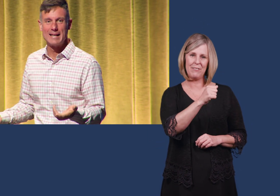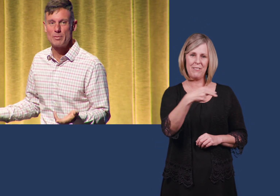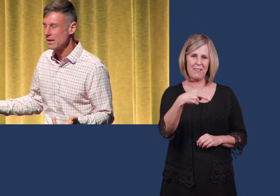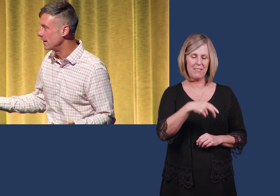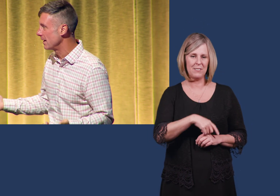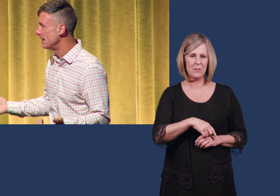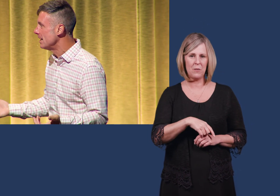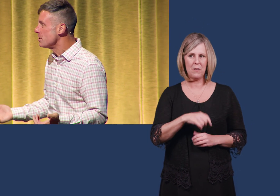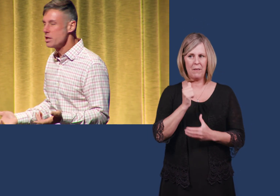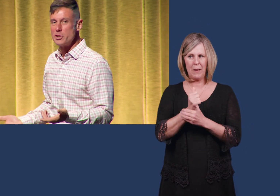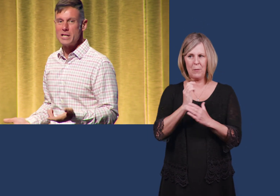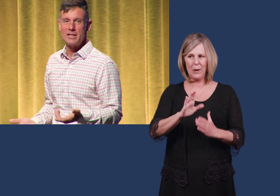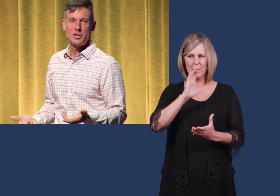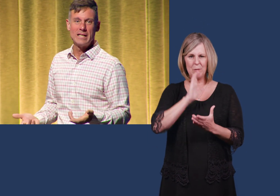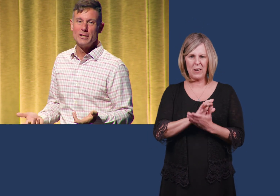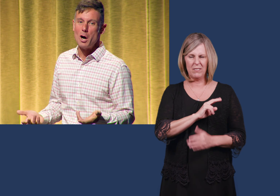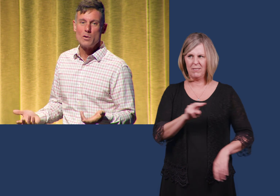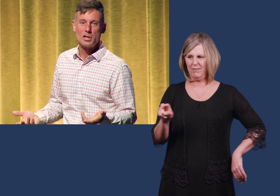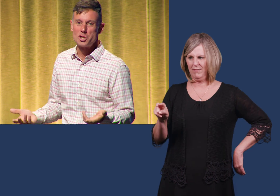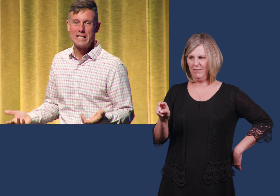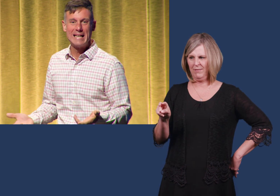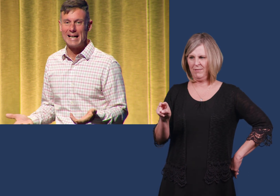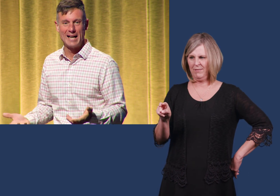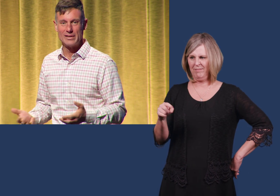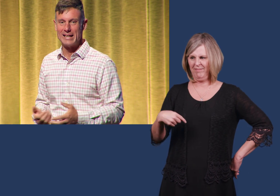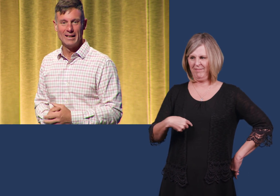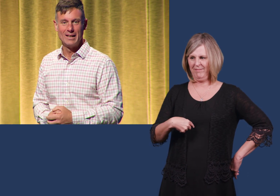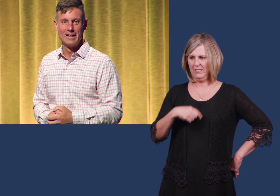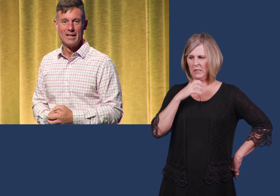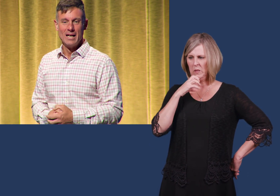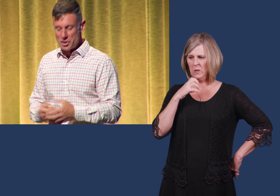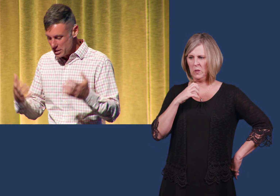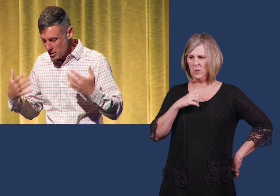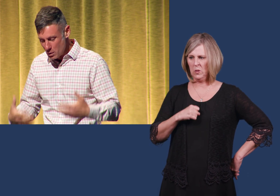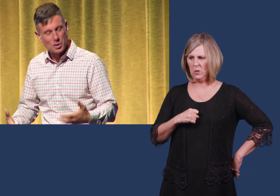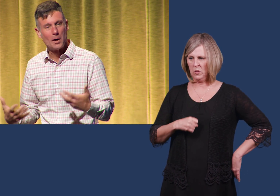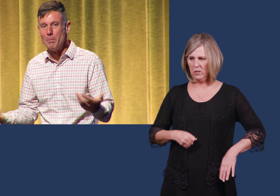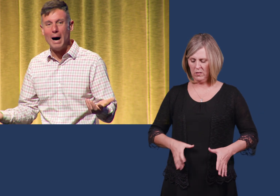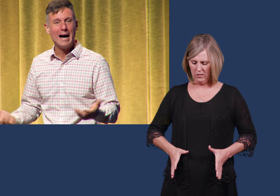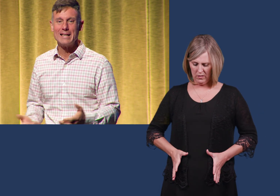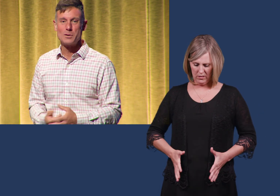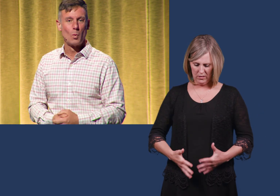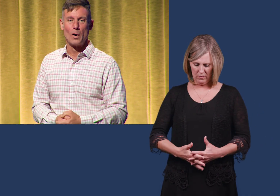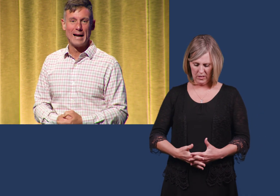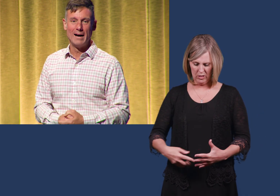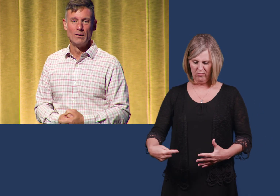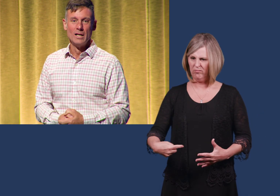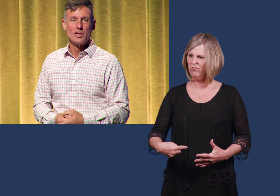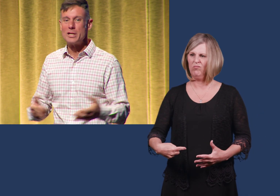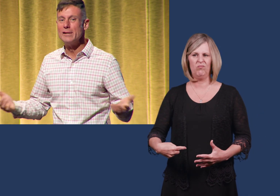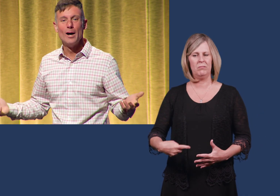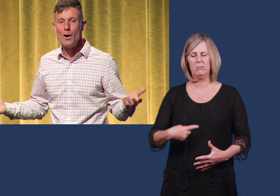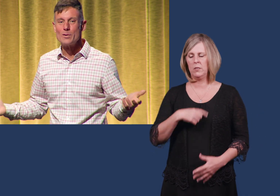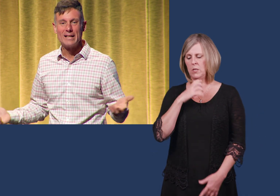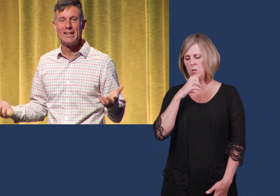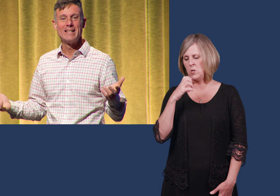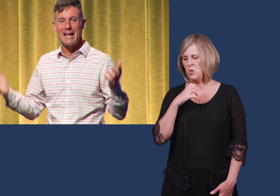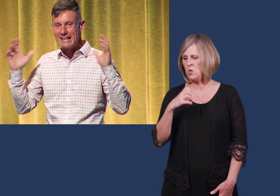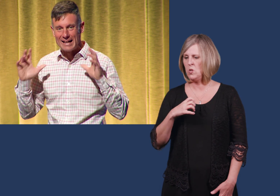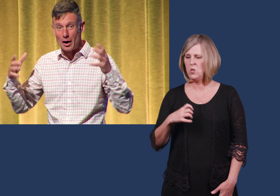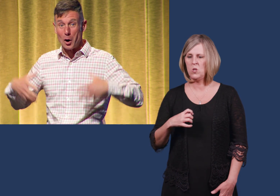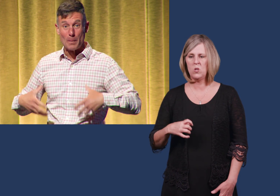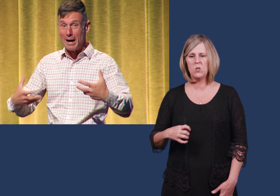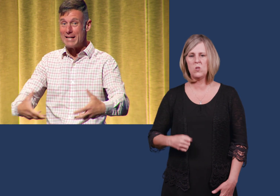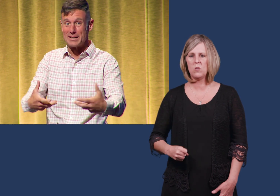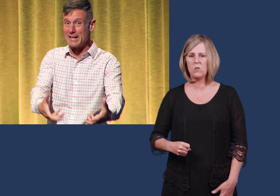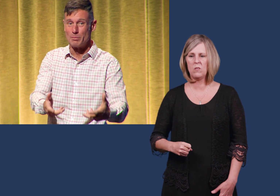thinking the same thing. Like, she knows that she can't have a kid. She knows that her body is worn out. She knows that this